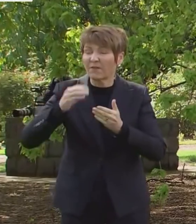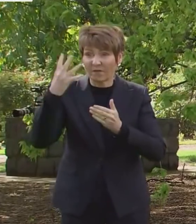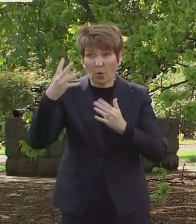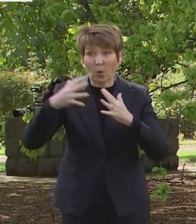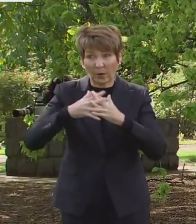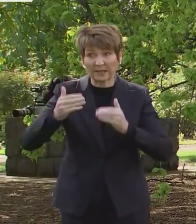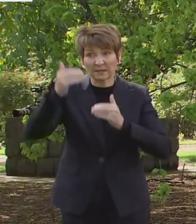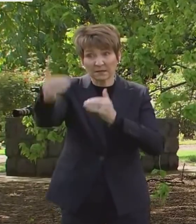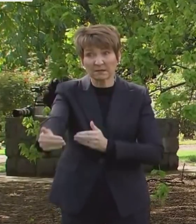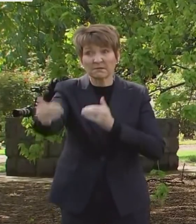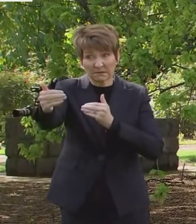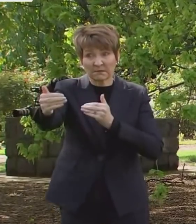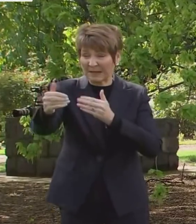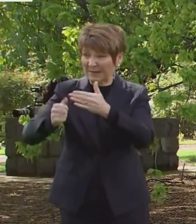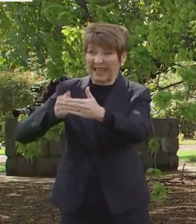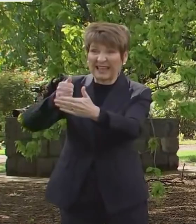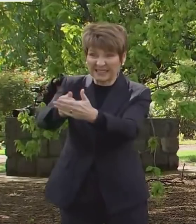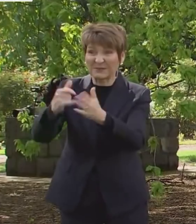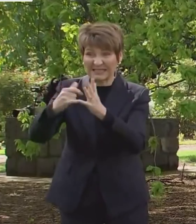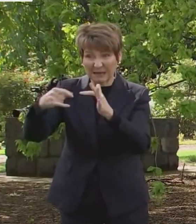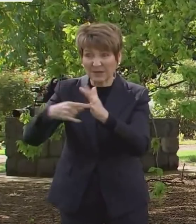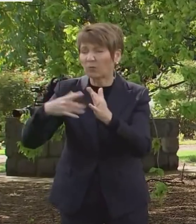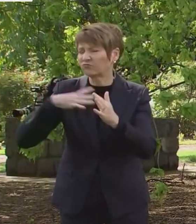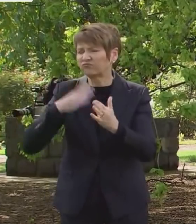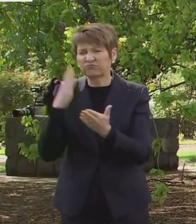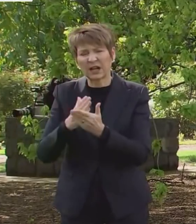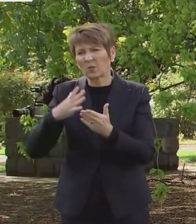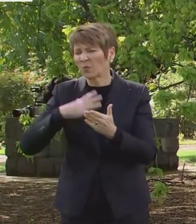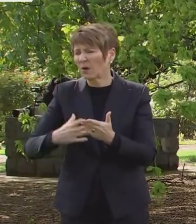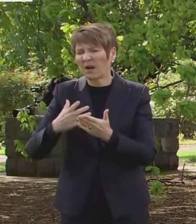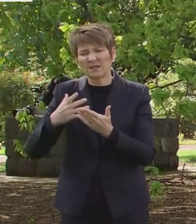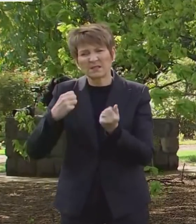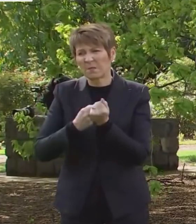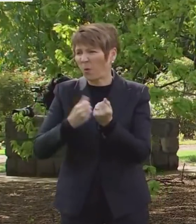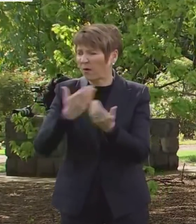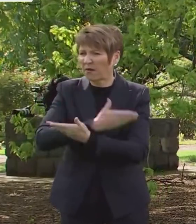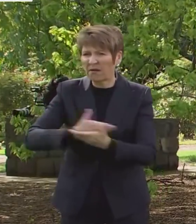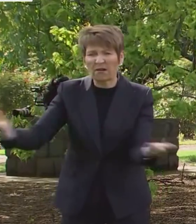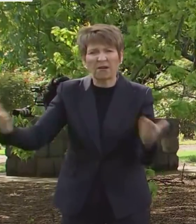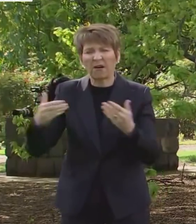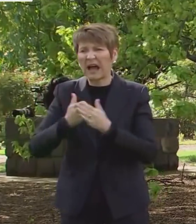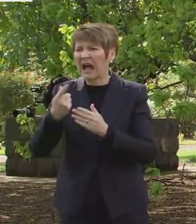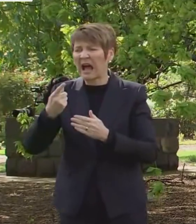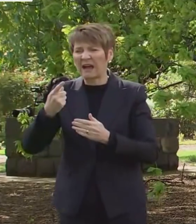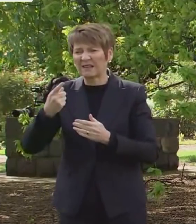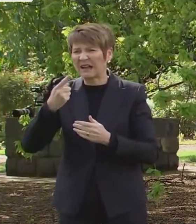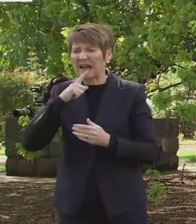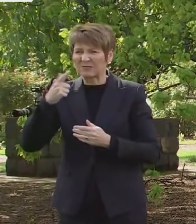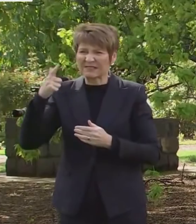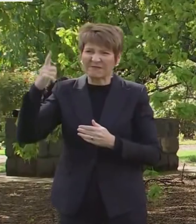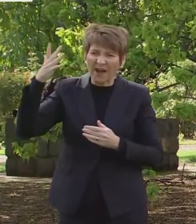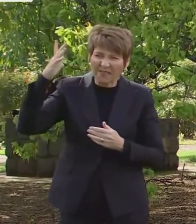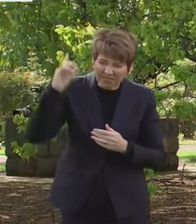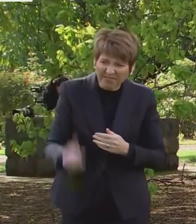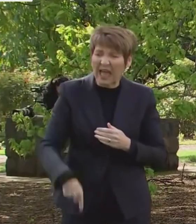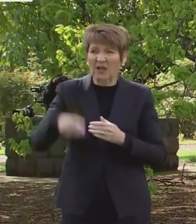September. That will provide support for 175,000 businesses that are affected by the lockdown